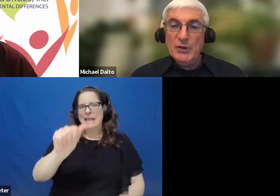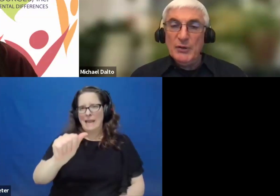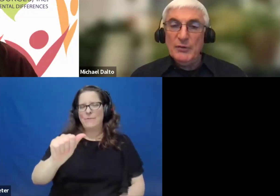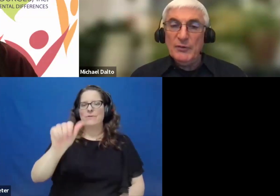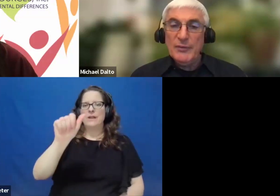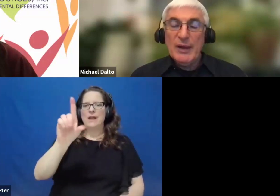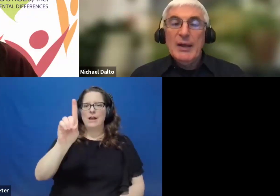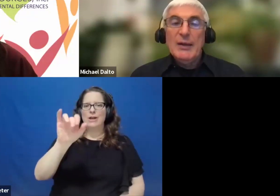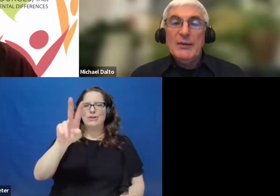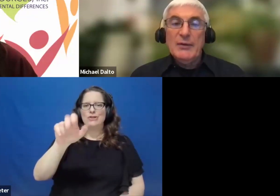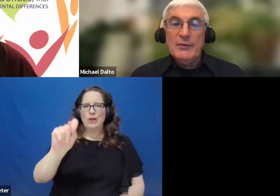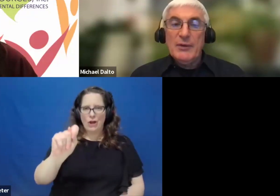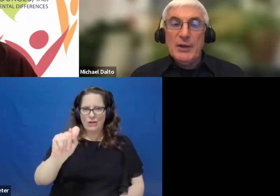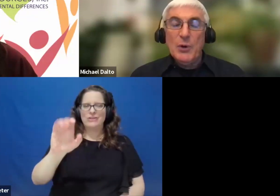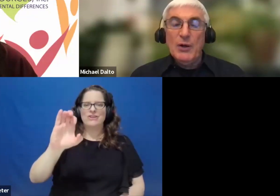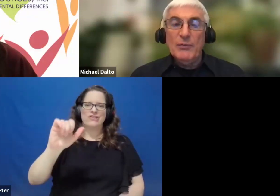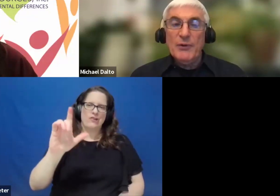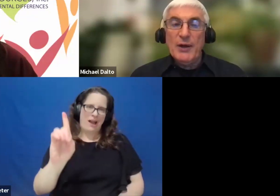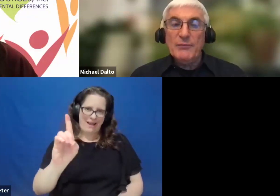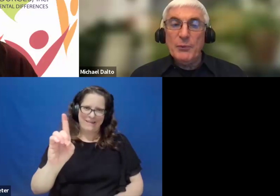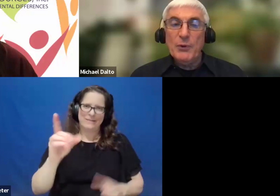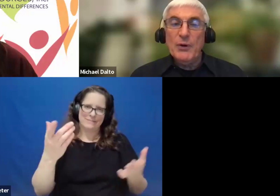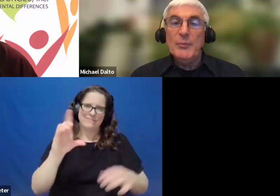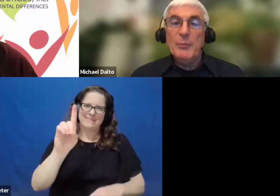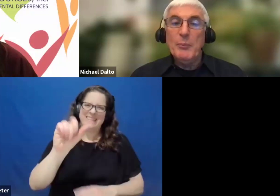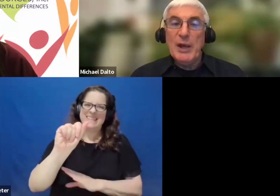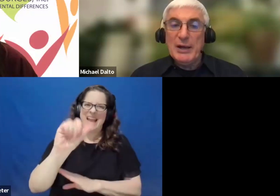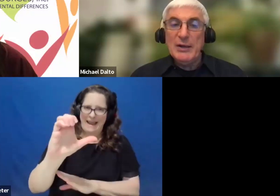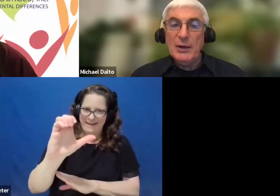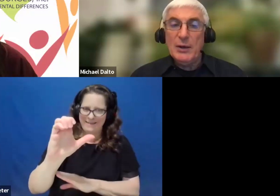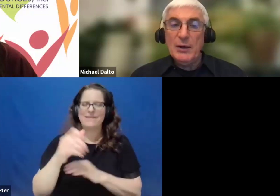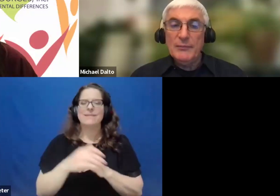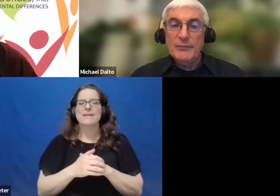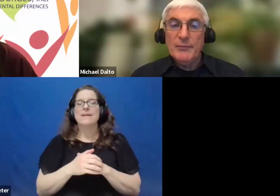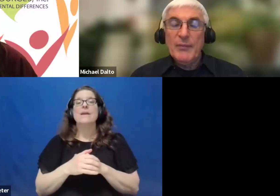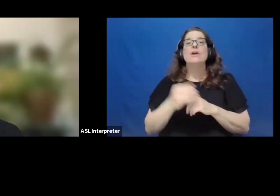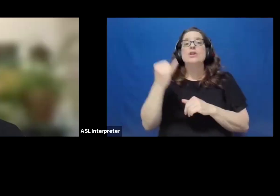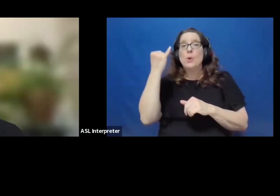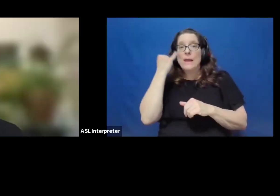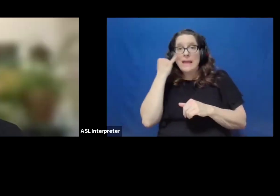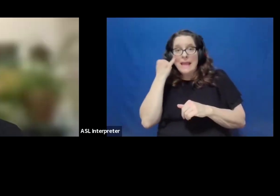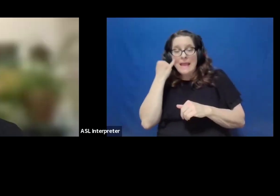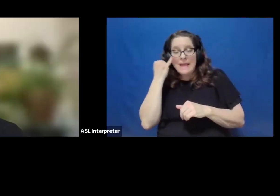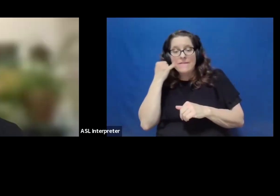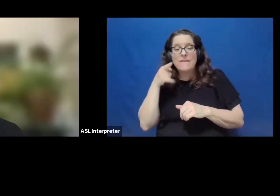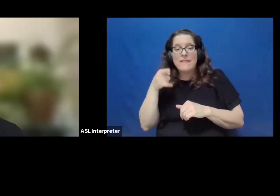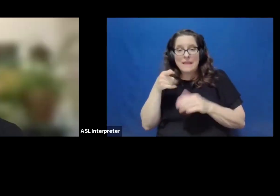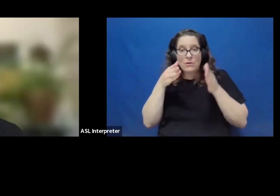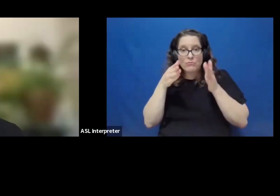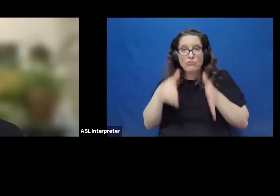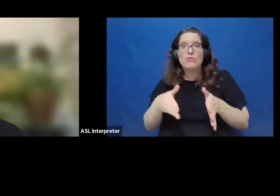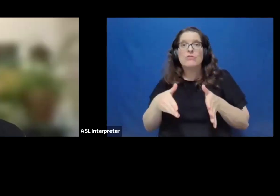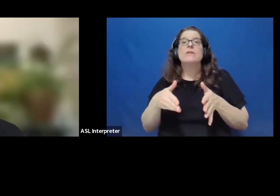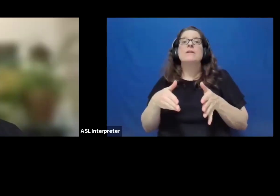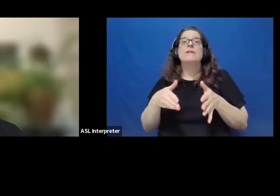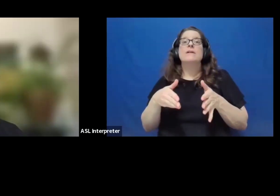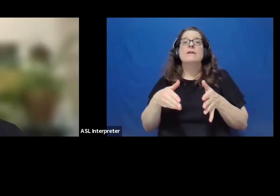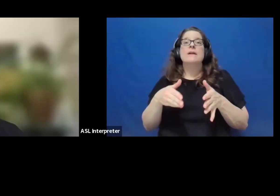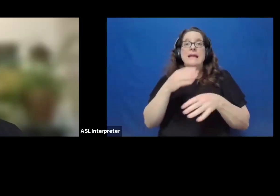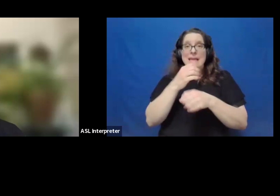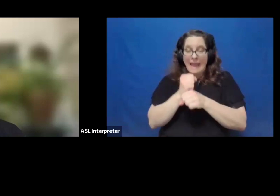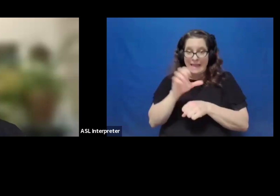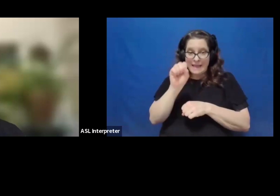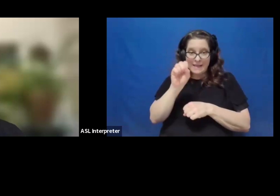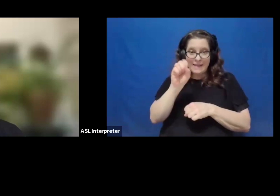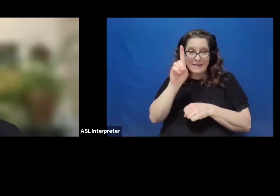2 years, they qualify for Medicare. And if